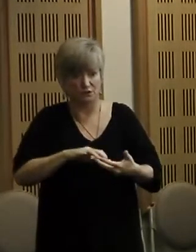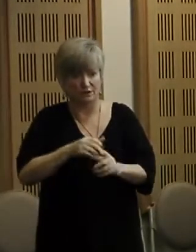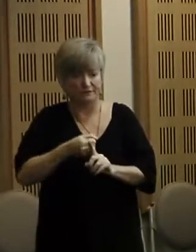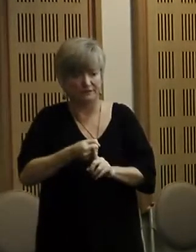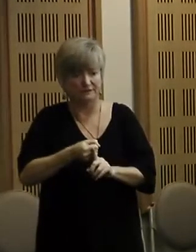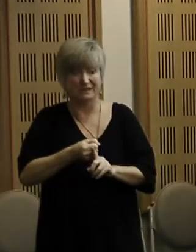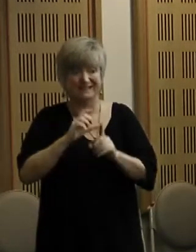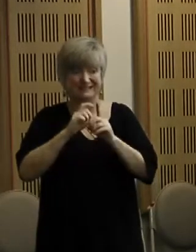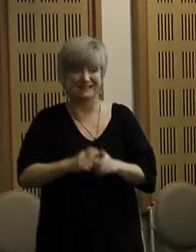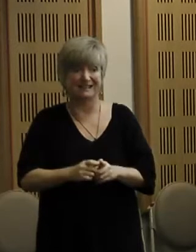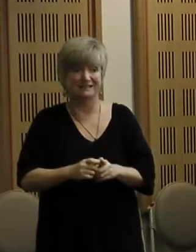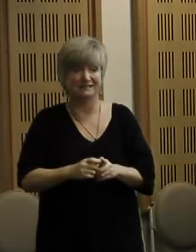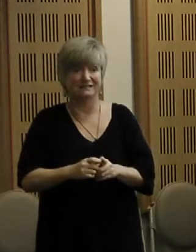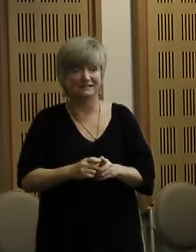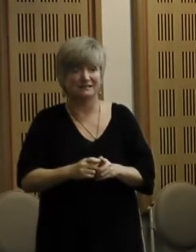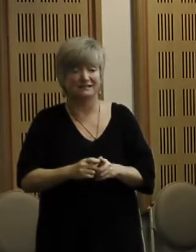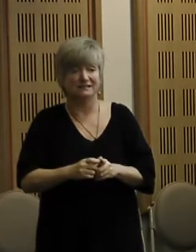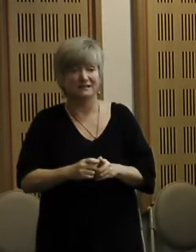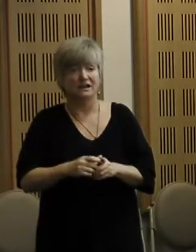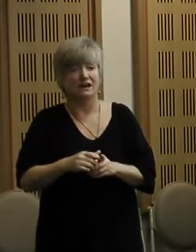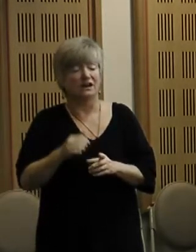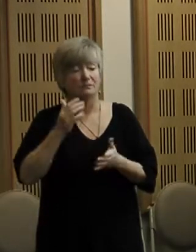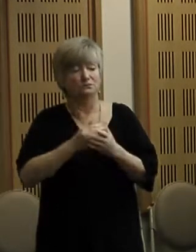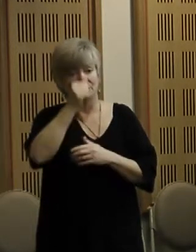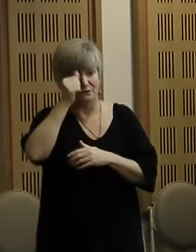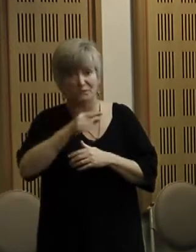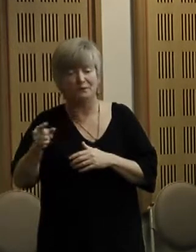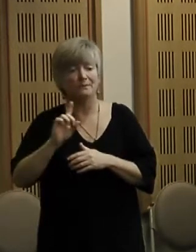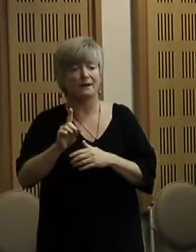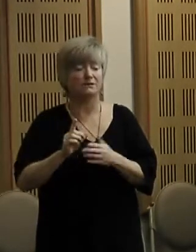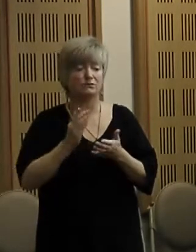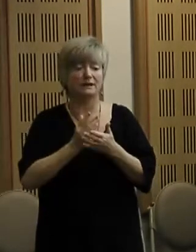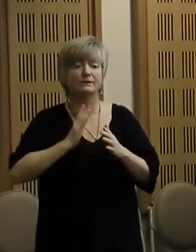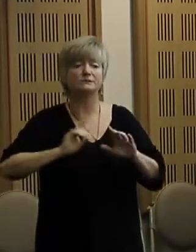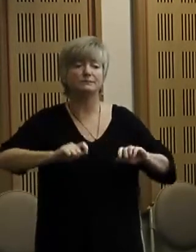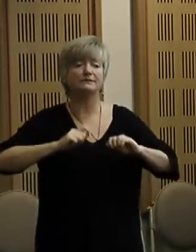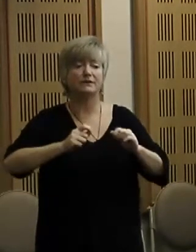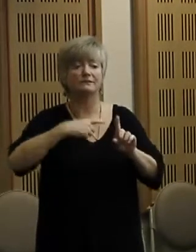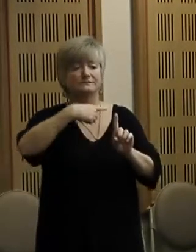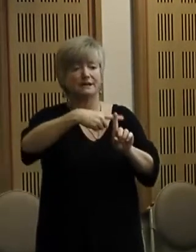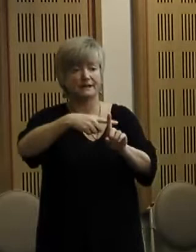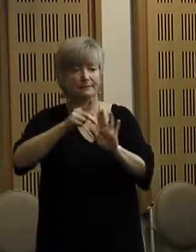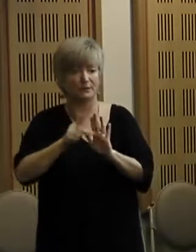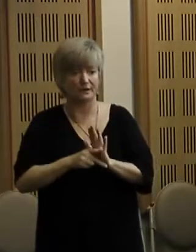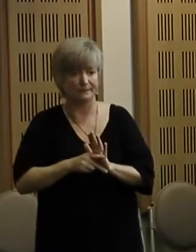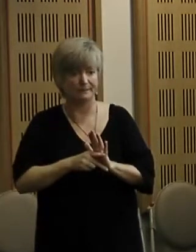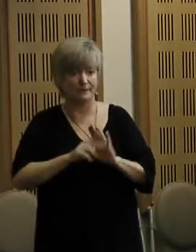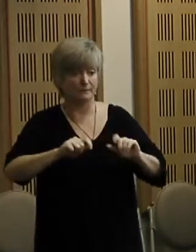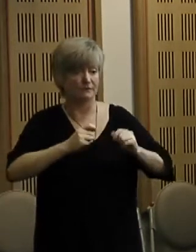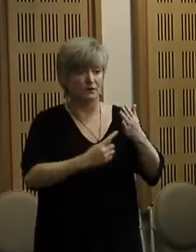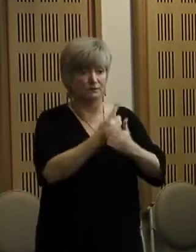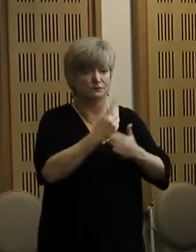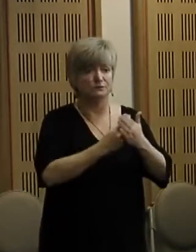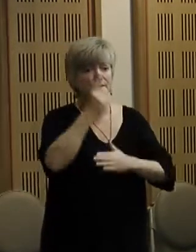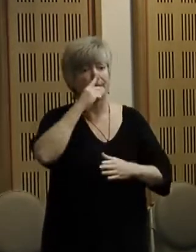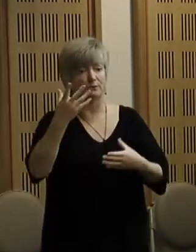really hard to do. I'm sure I'm not telling you anything new. But we also think we need to provide targeted programs. We need to provide opportunities for people